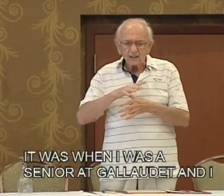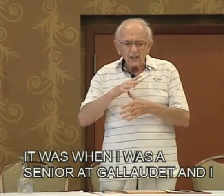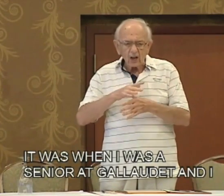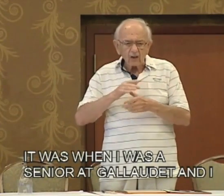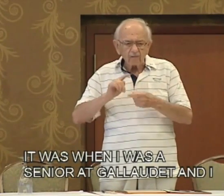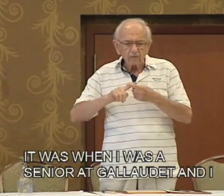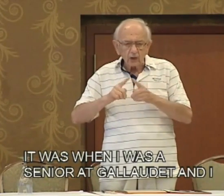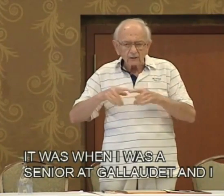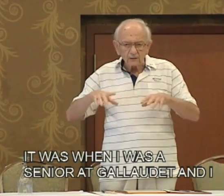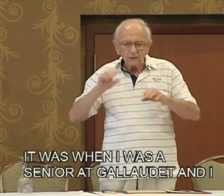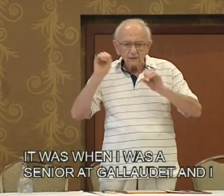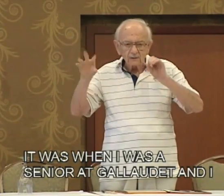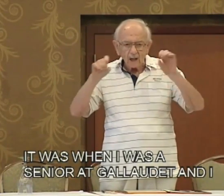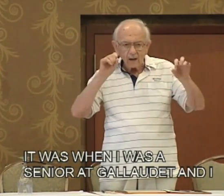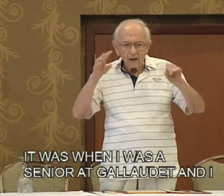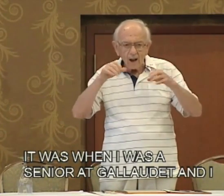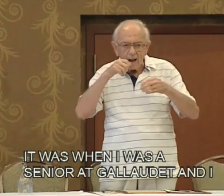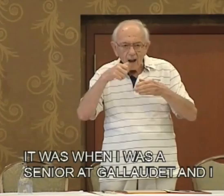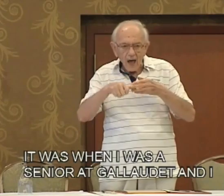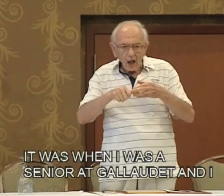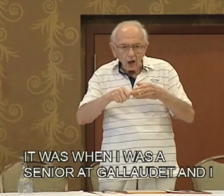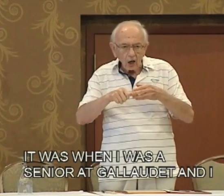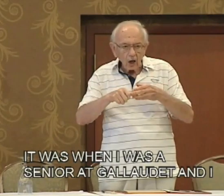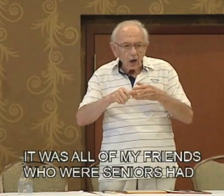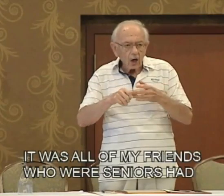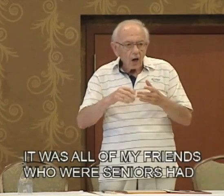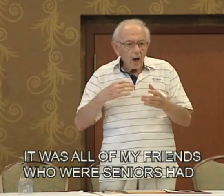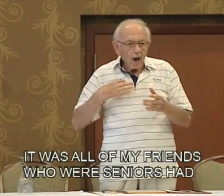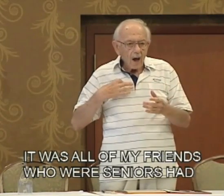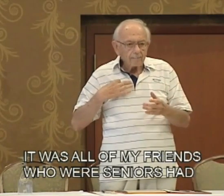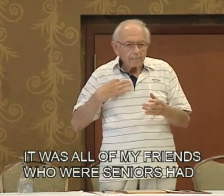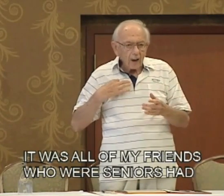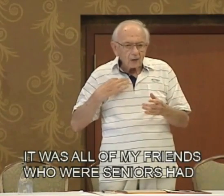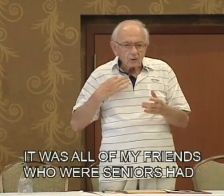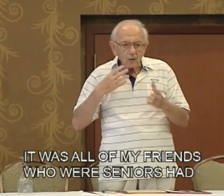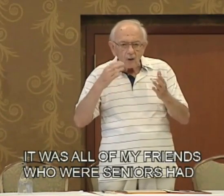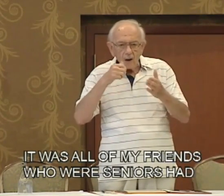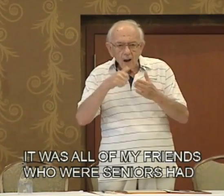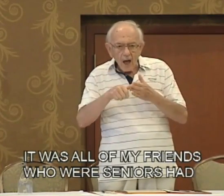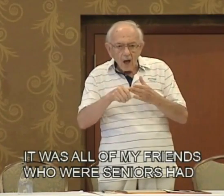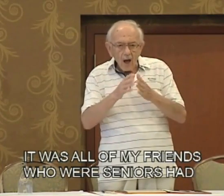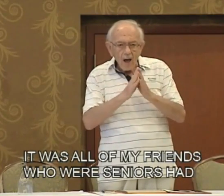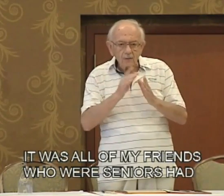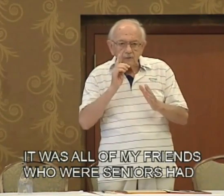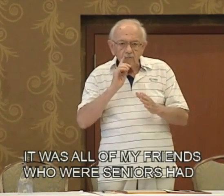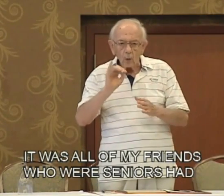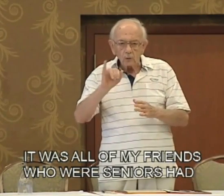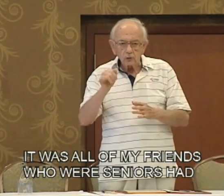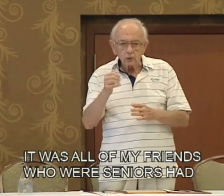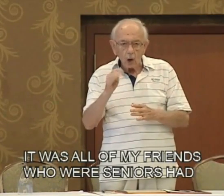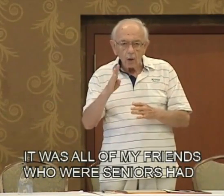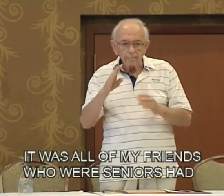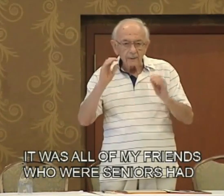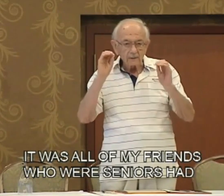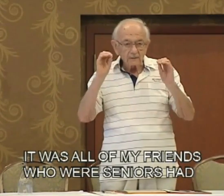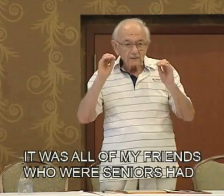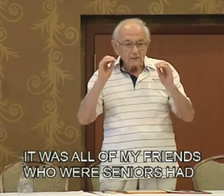and I it was all of my friends who were seniors had sent letters of application asking